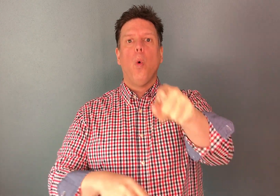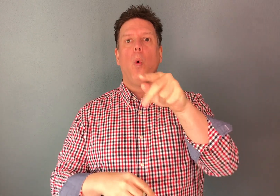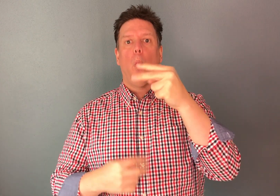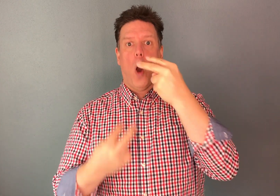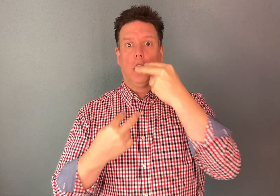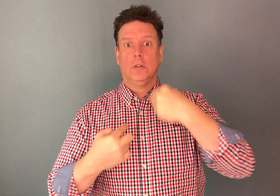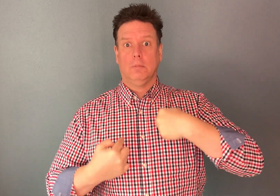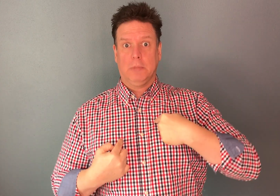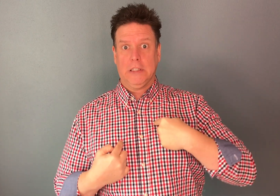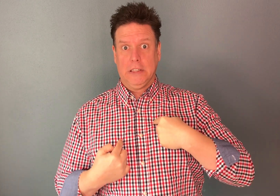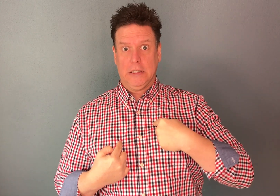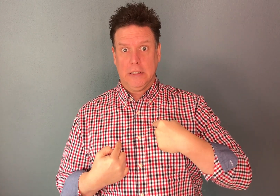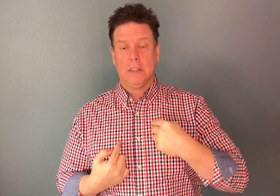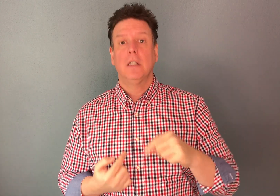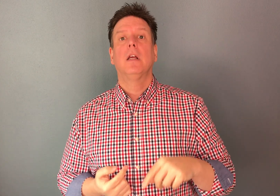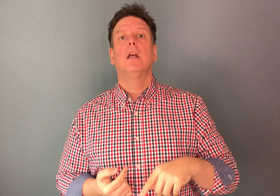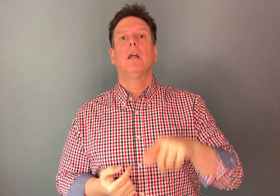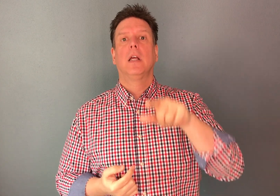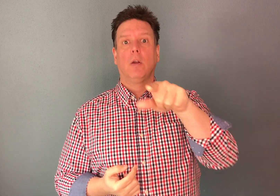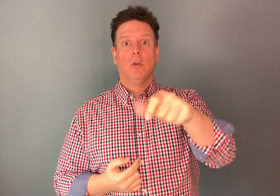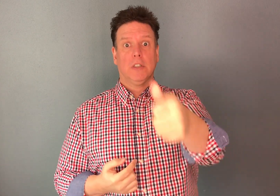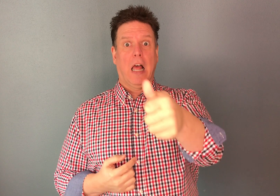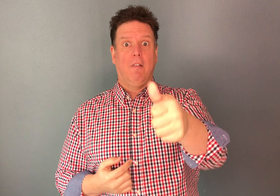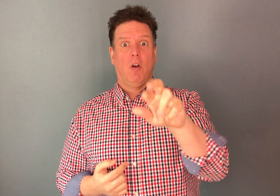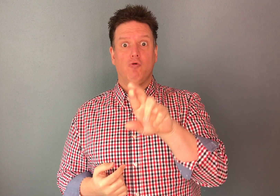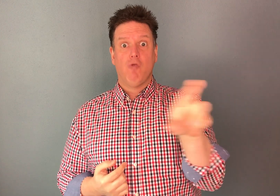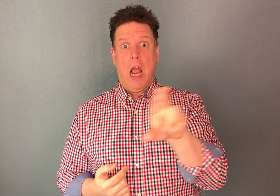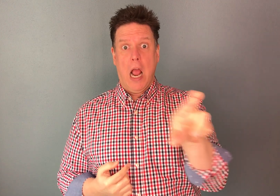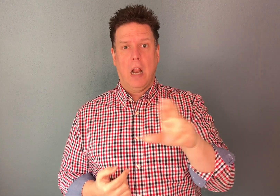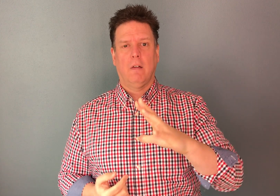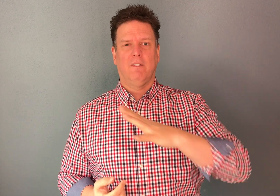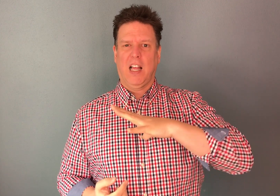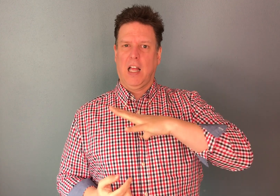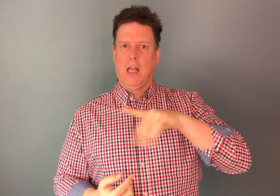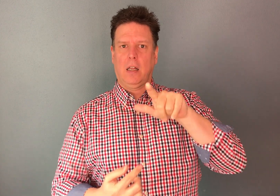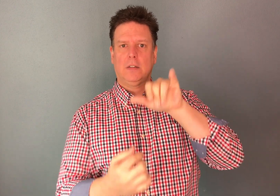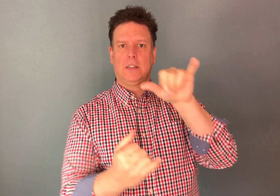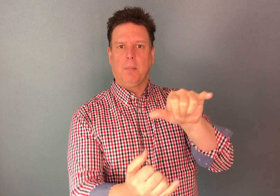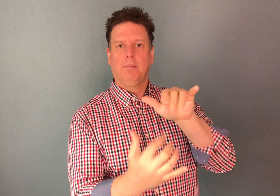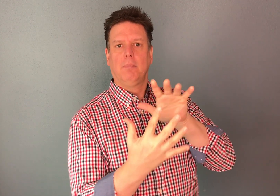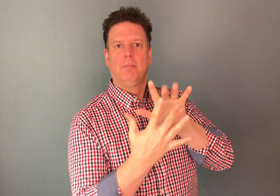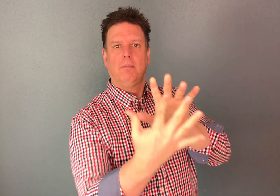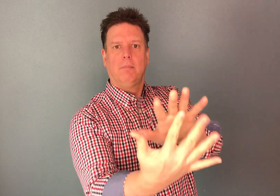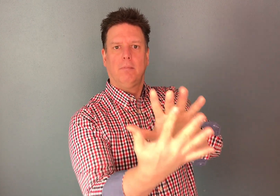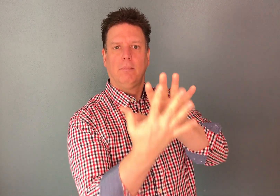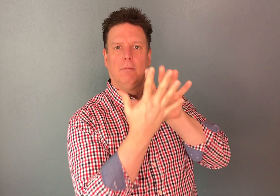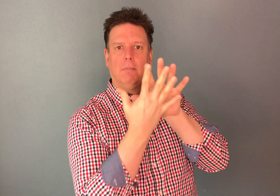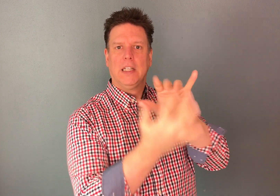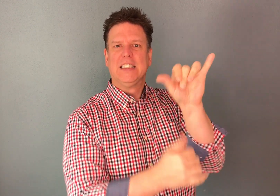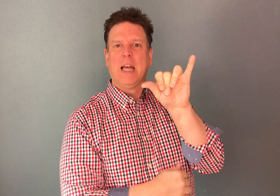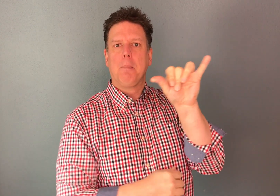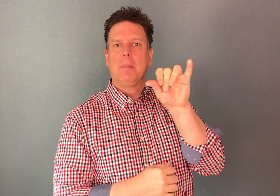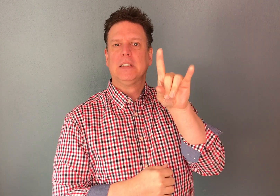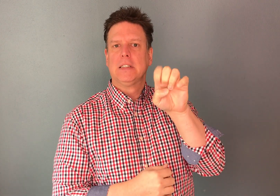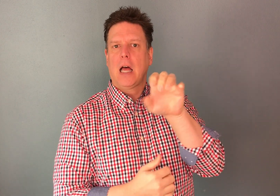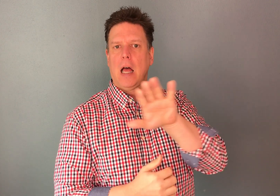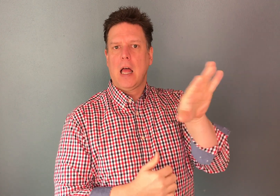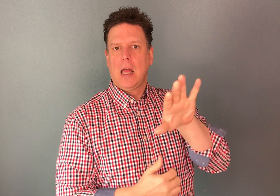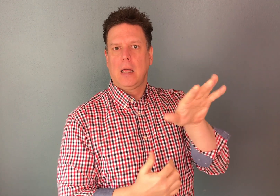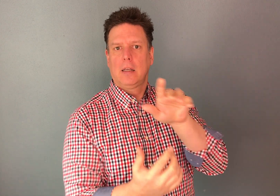means when you're watching me, if you're right-handed, everything's fine. You just follow along